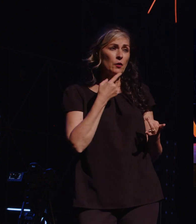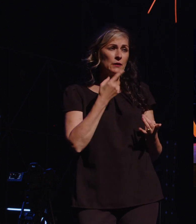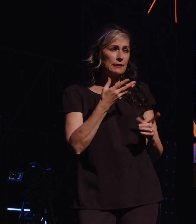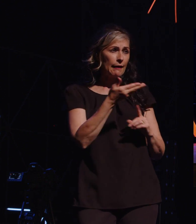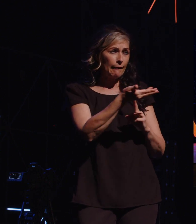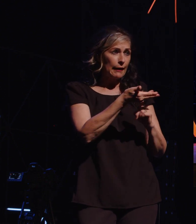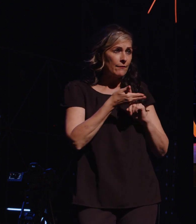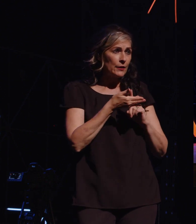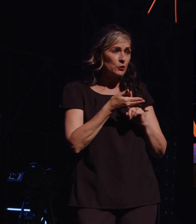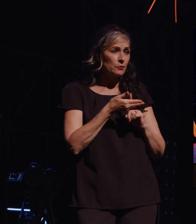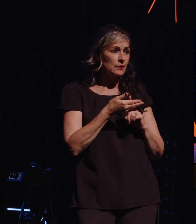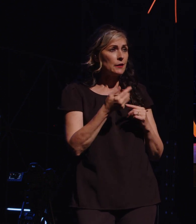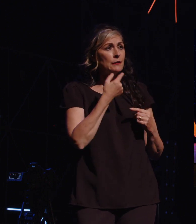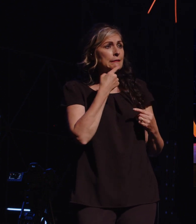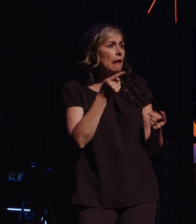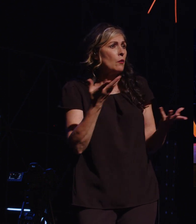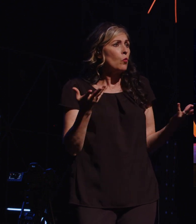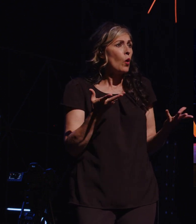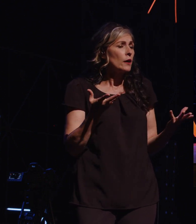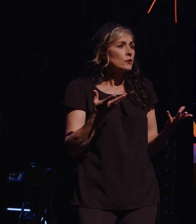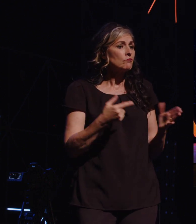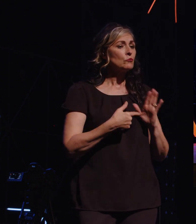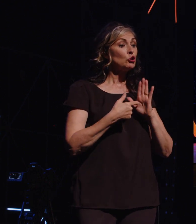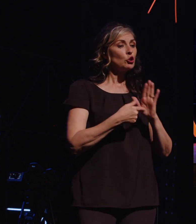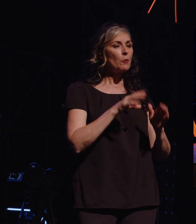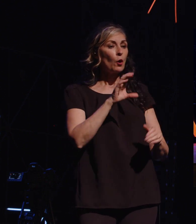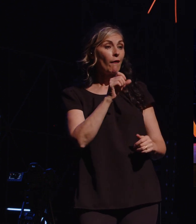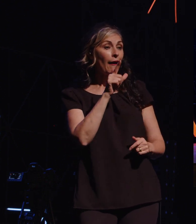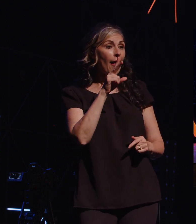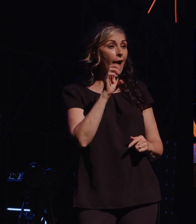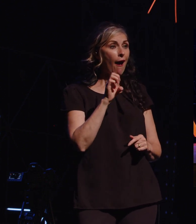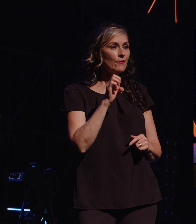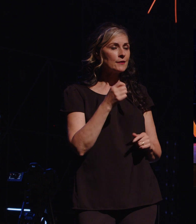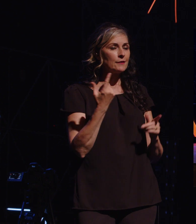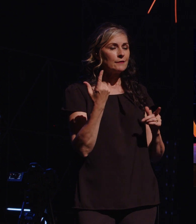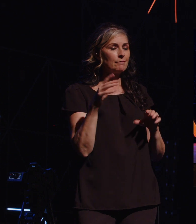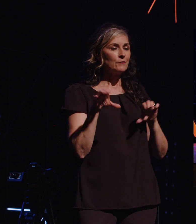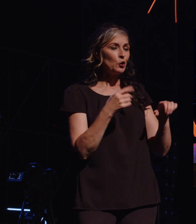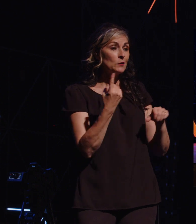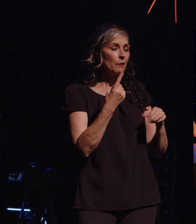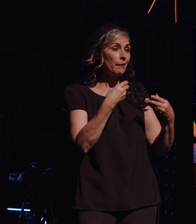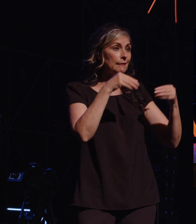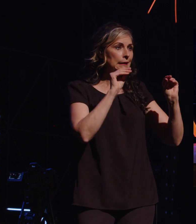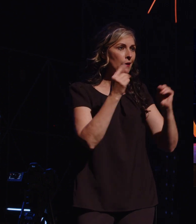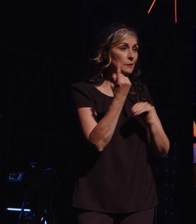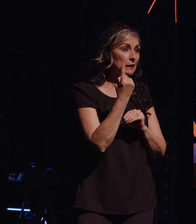them. Give them your sales pitch. Show them your calf. Should do something.